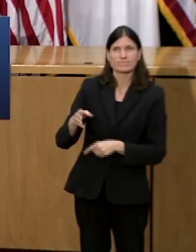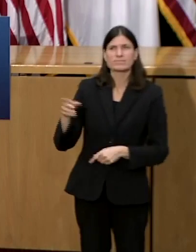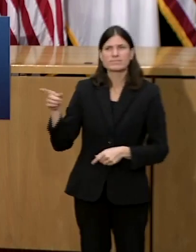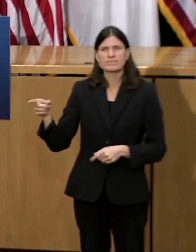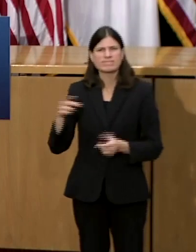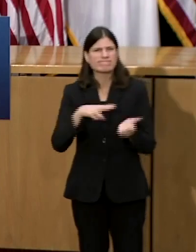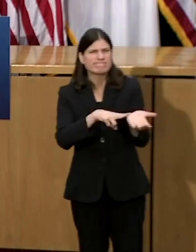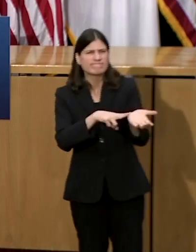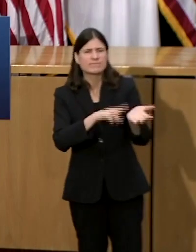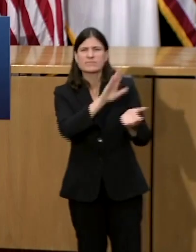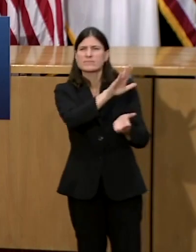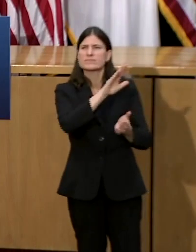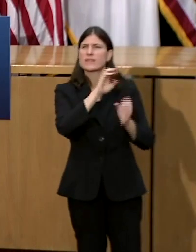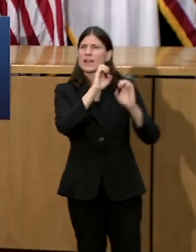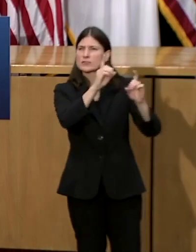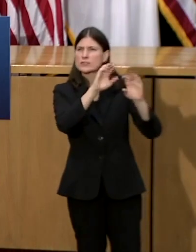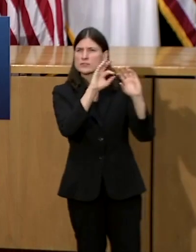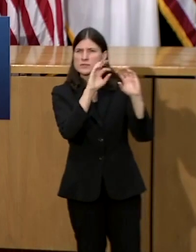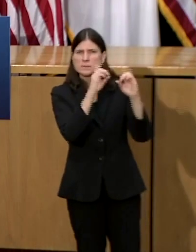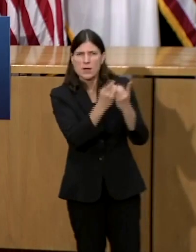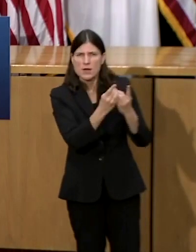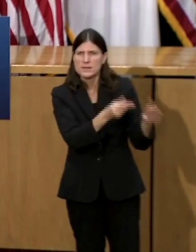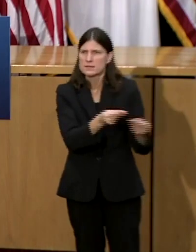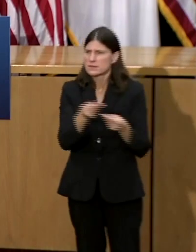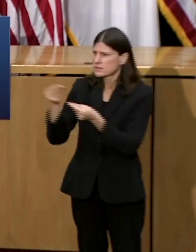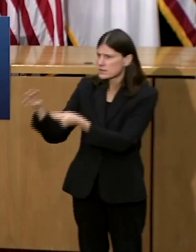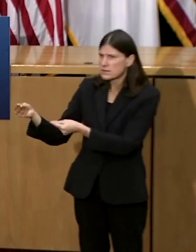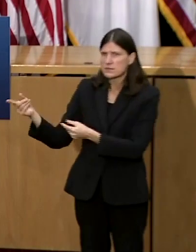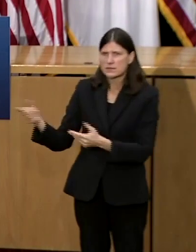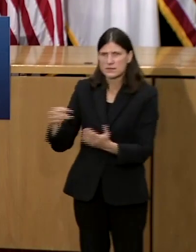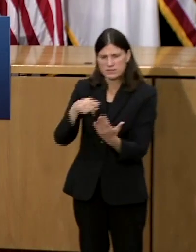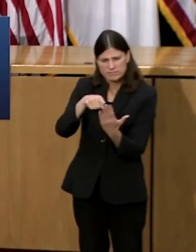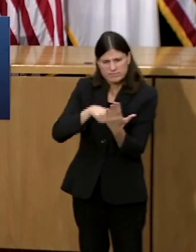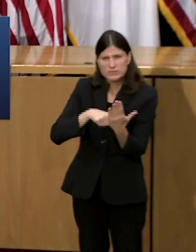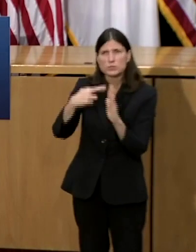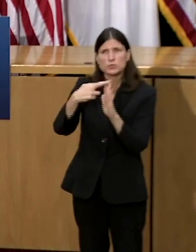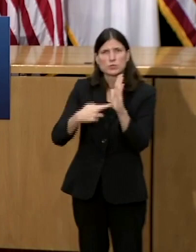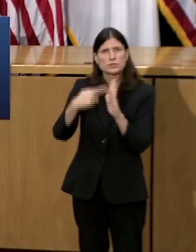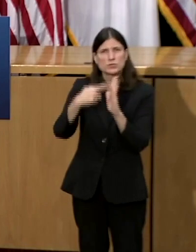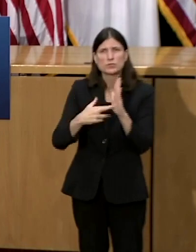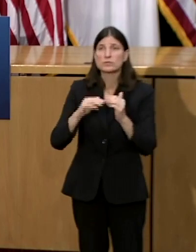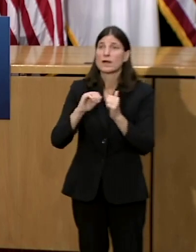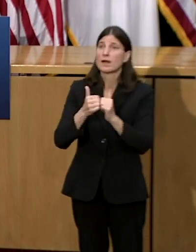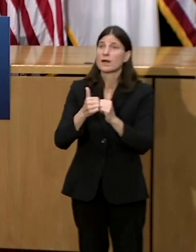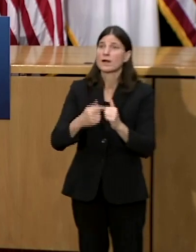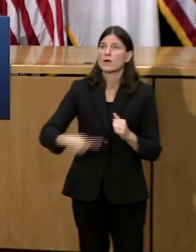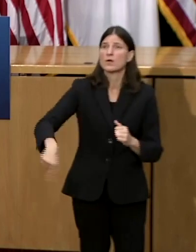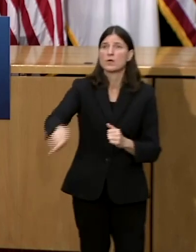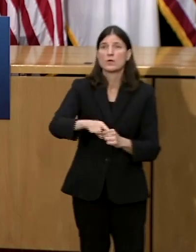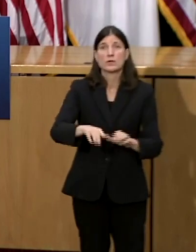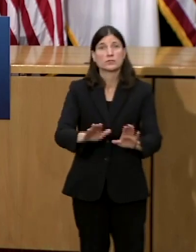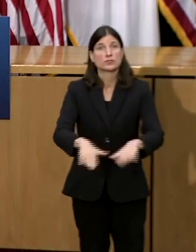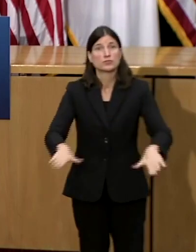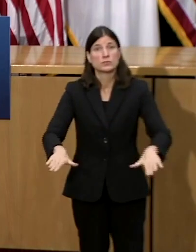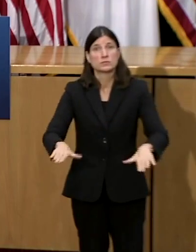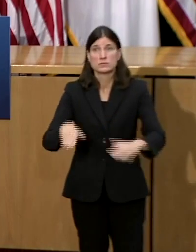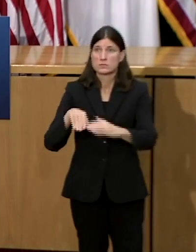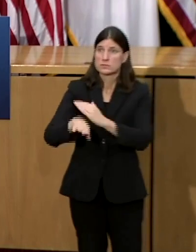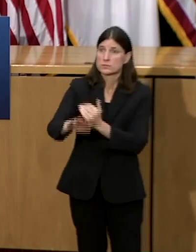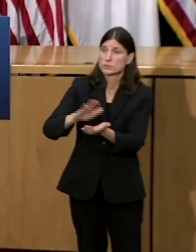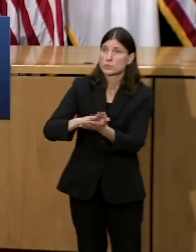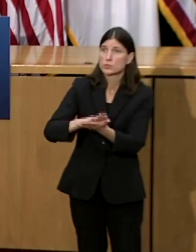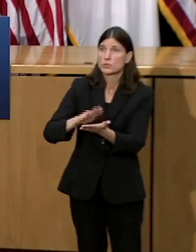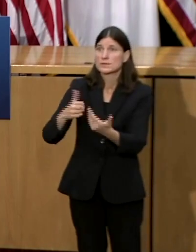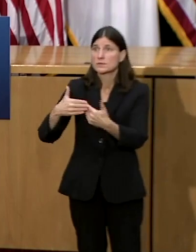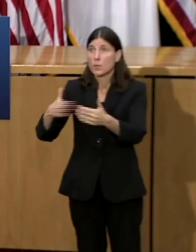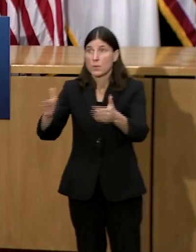school districts with detailed guidance on how to plan for safely delivering in-person instruction this fall. Although districts were asked to